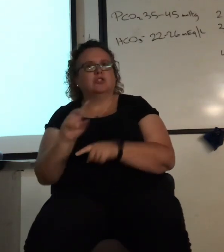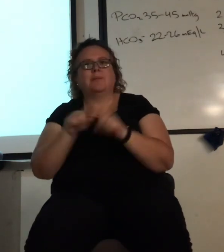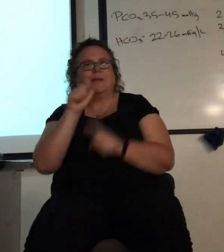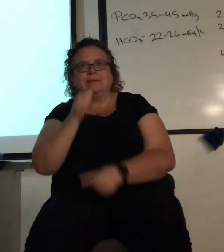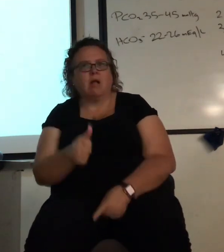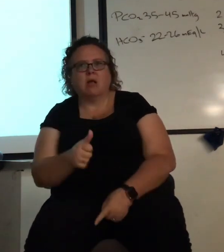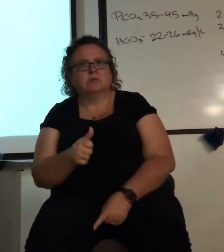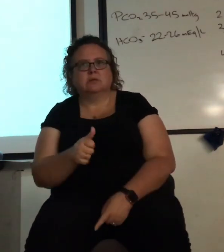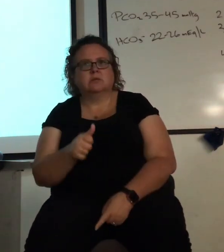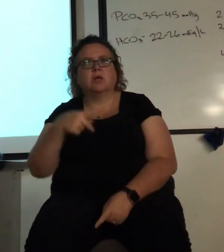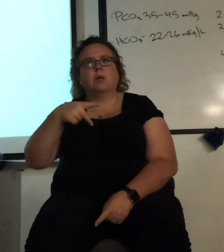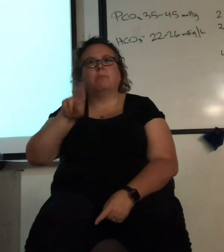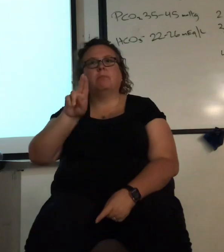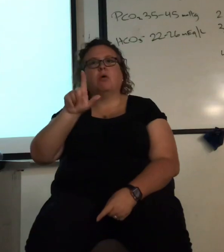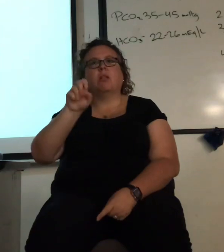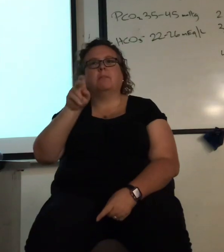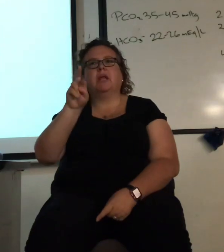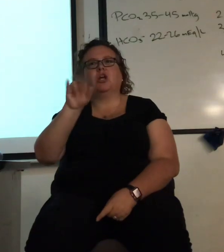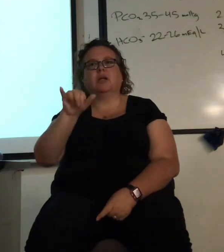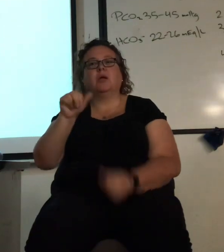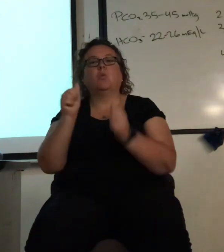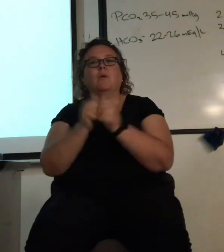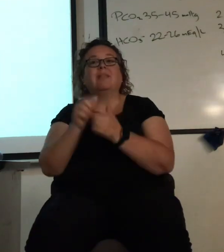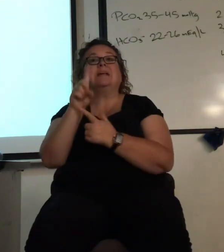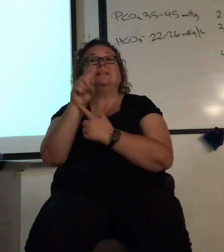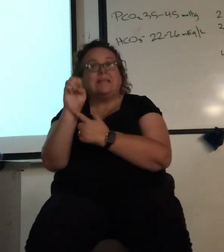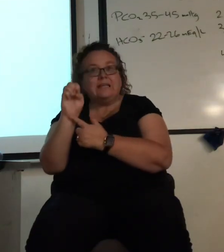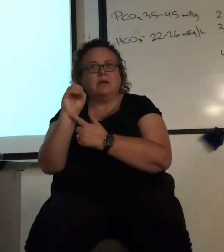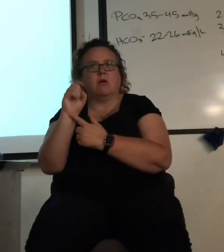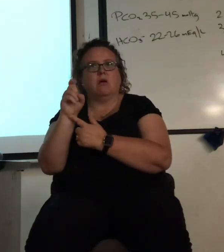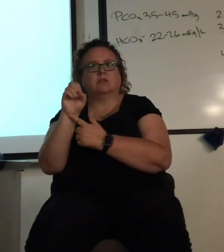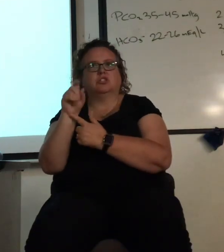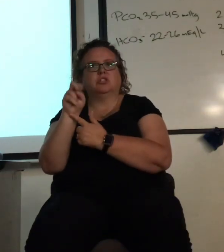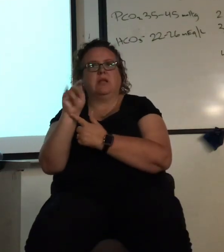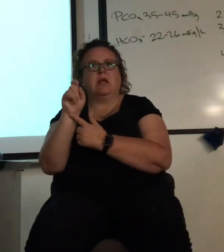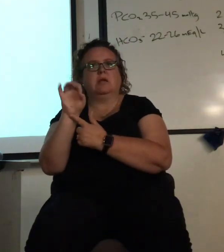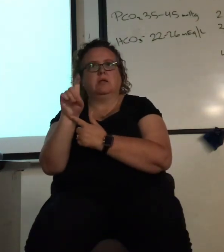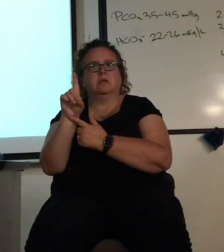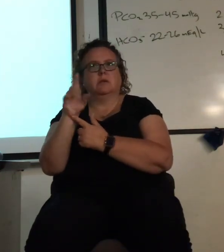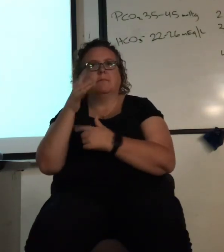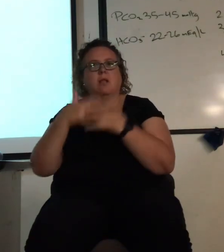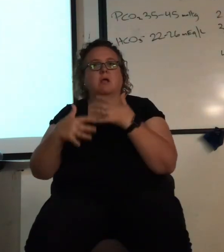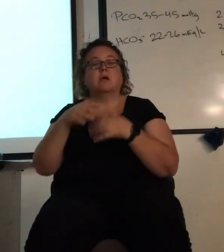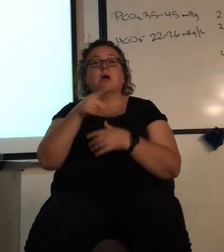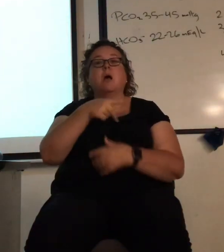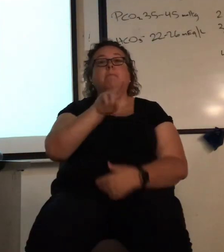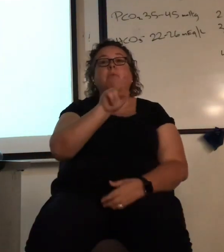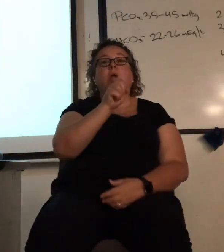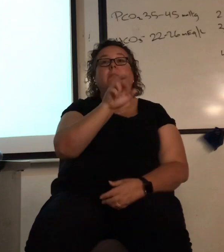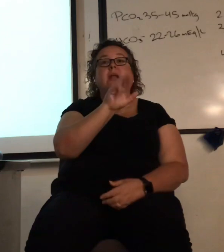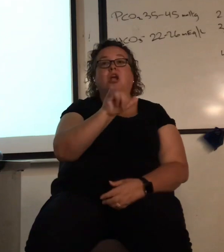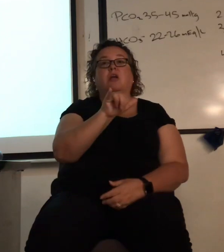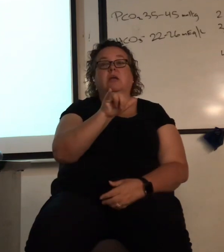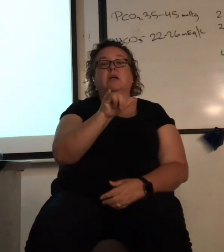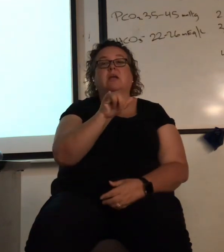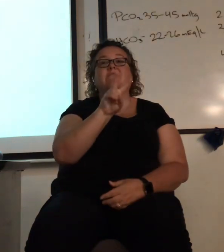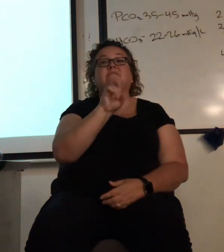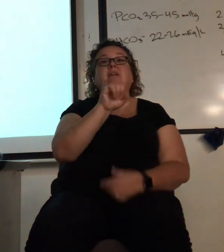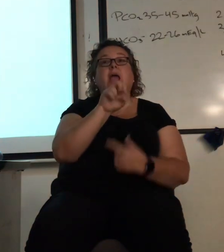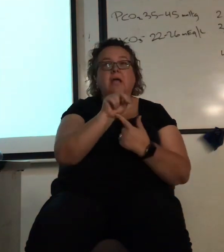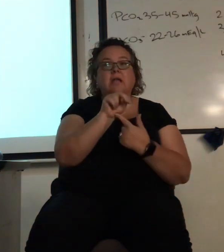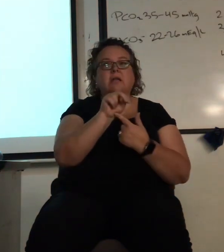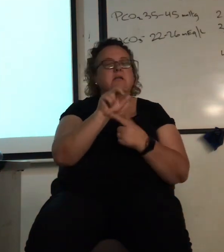of pictures I wanted to mention that I don't want you to get thrown for a loop because it wasn't clear, because it's not clear. There's a couple things that